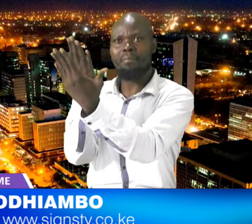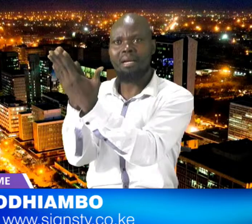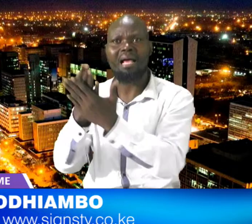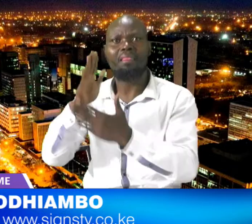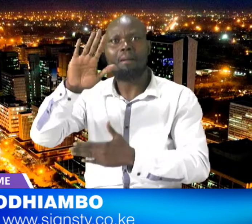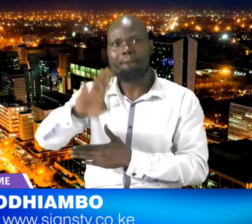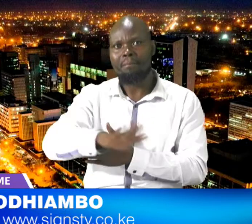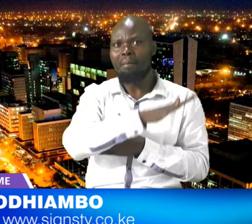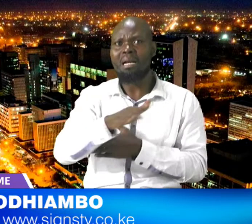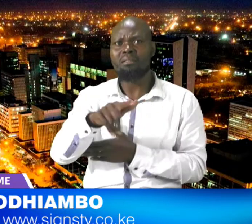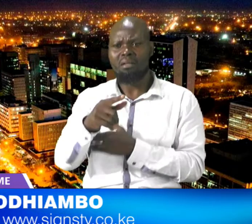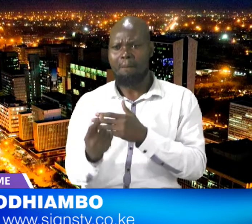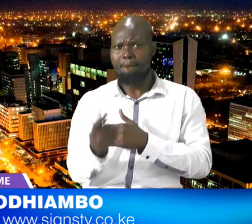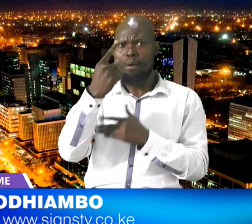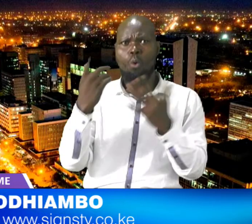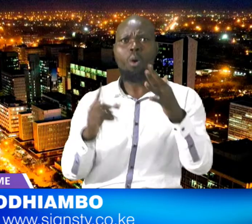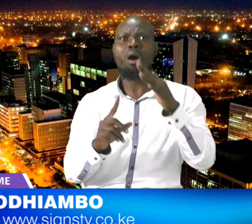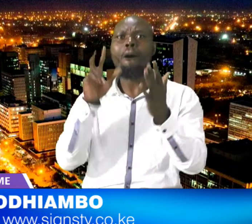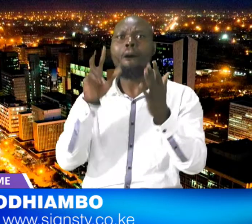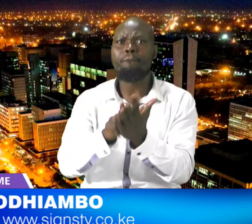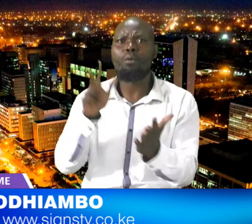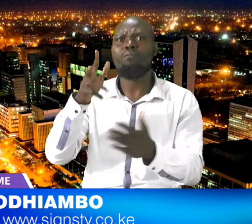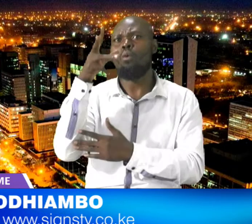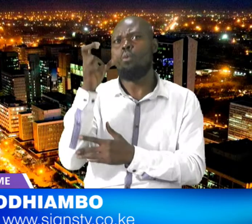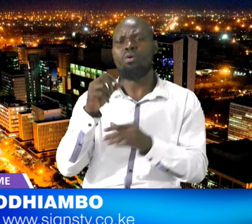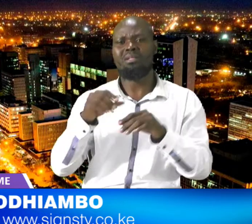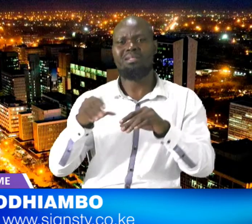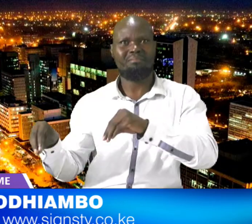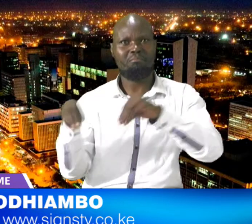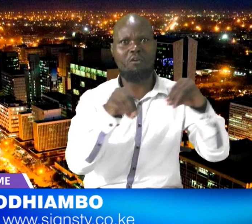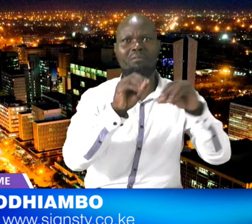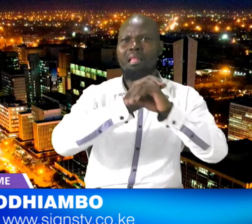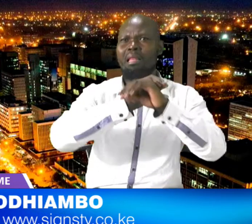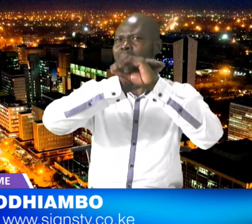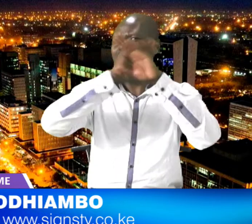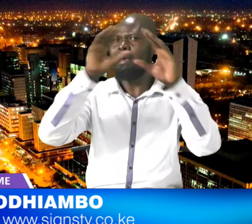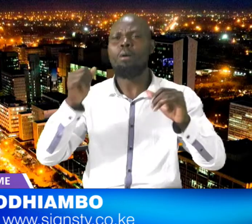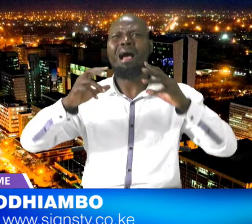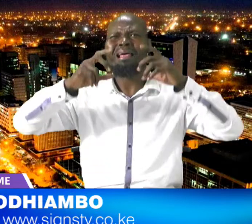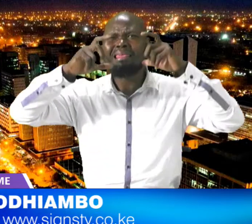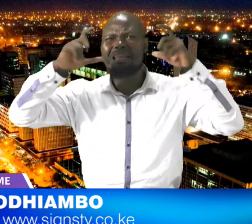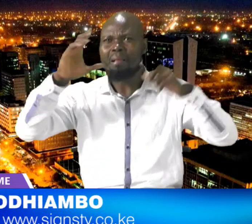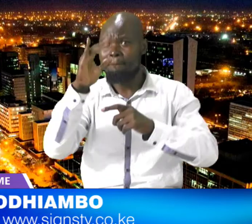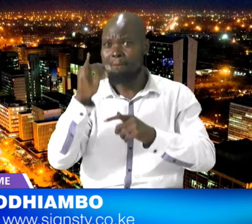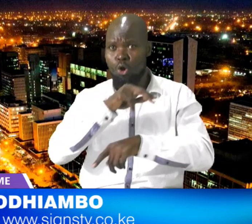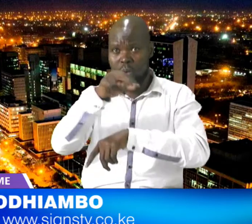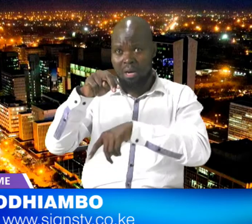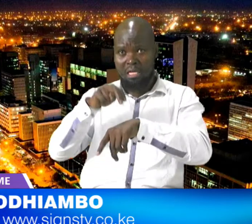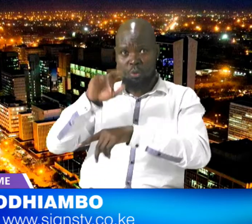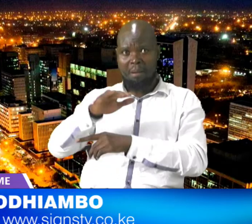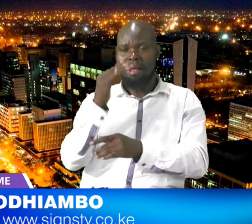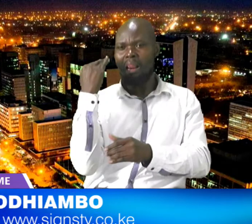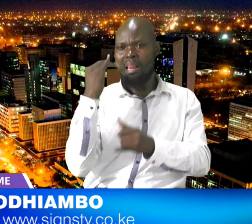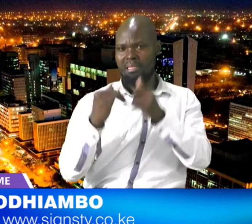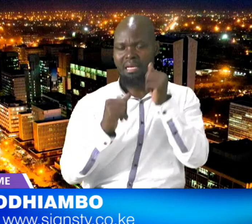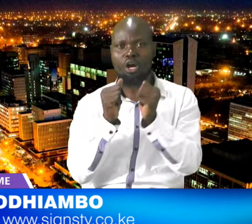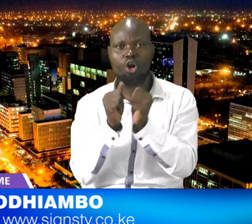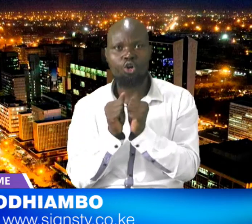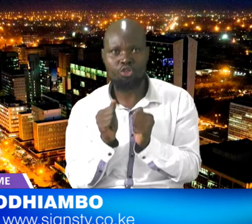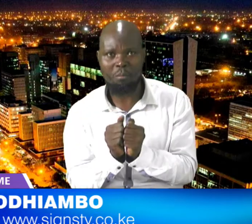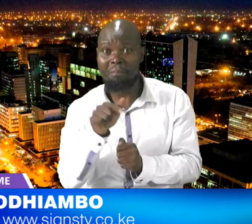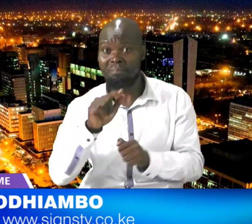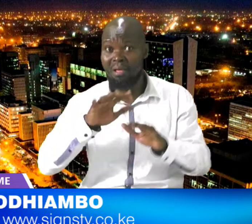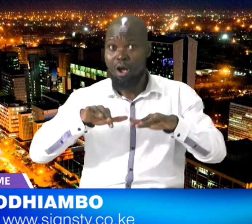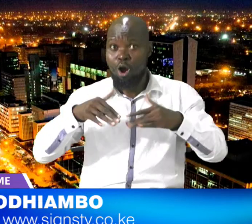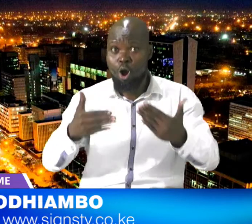deployment proposal, Parliament's approval was sought and it was granted by the National Assembly last